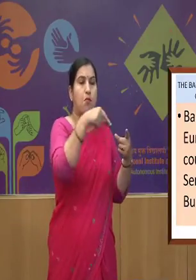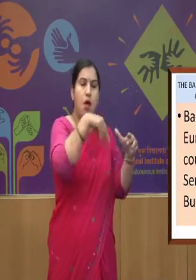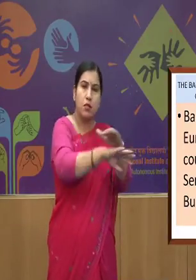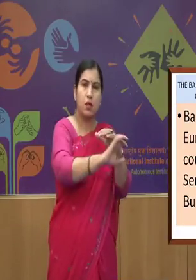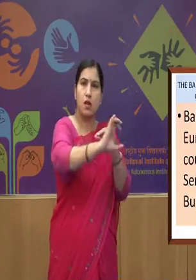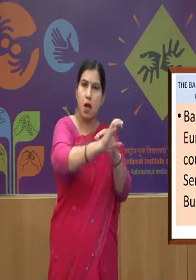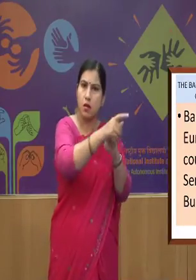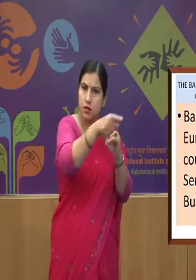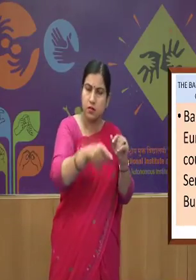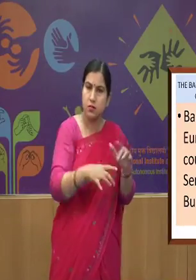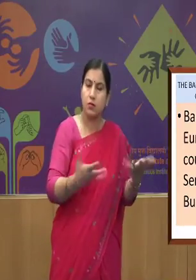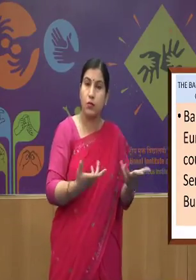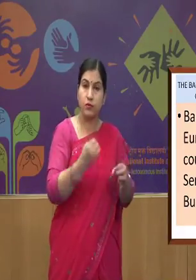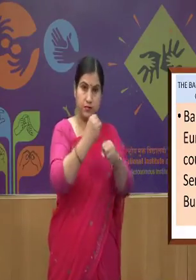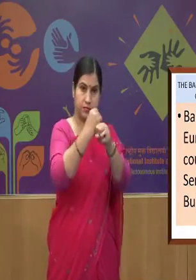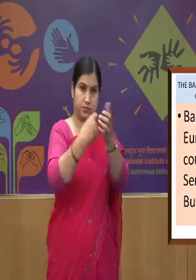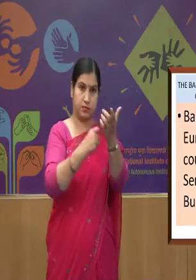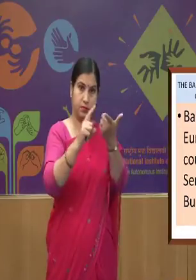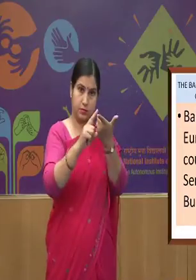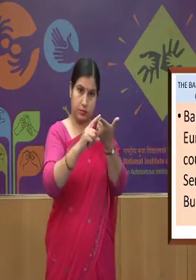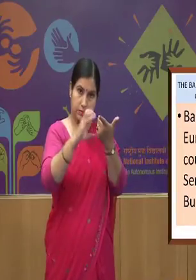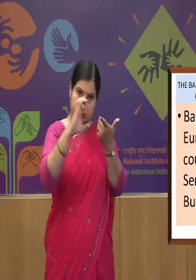countries like Greece,